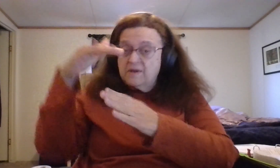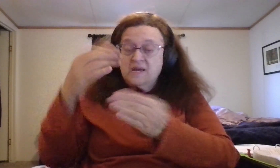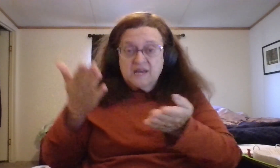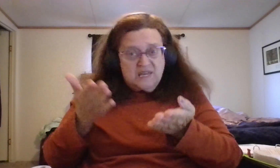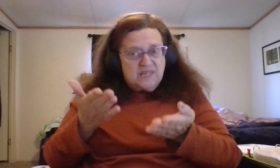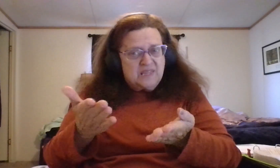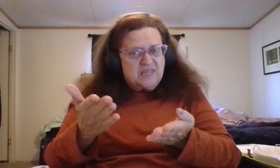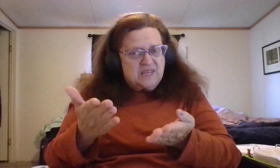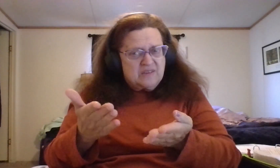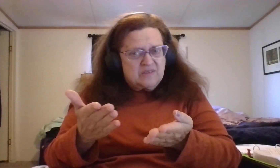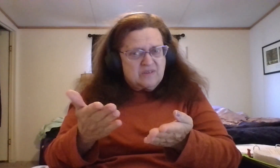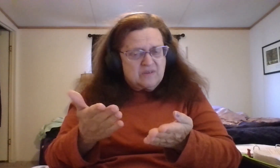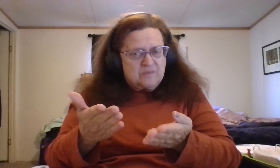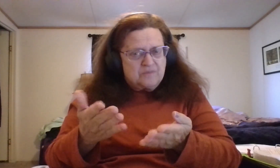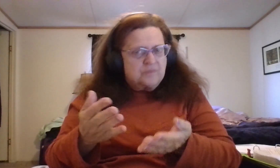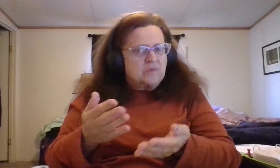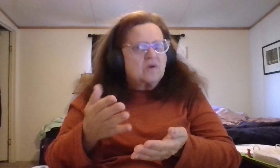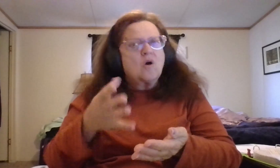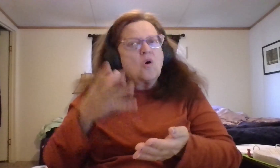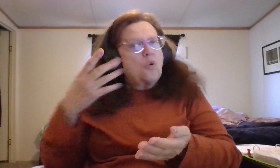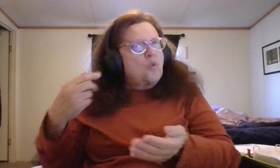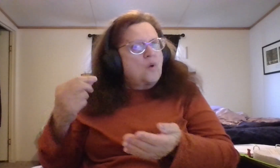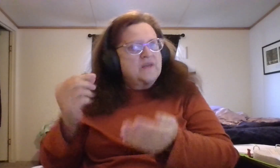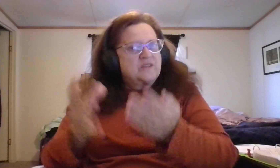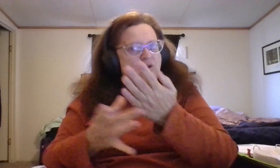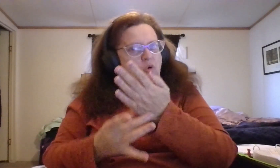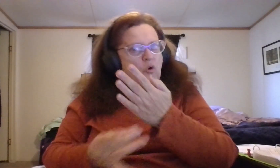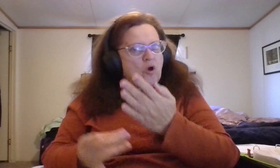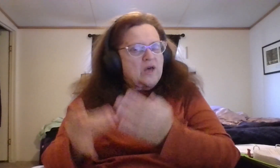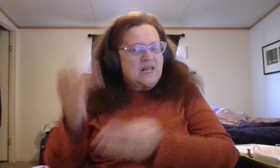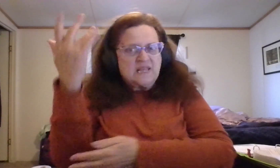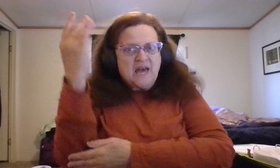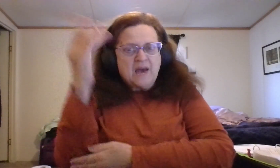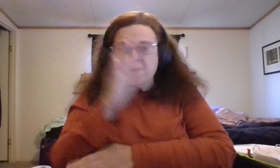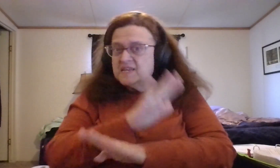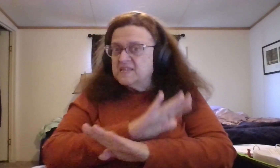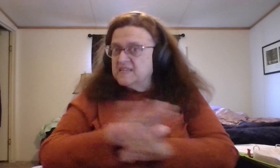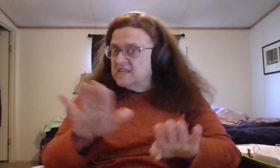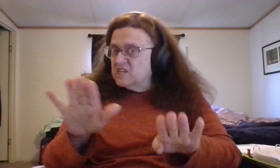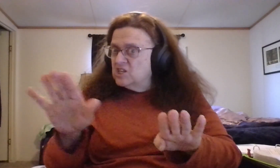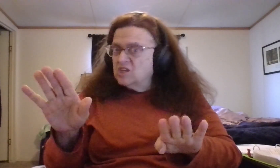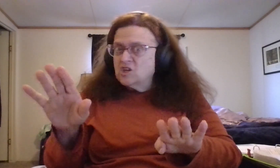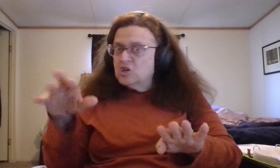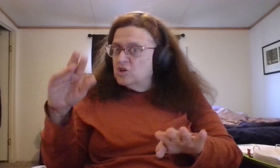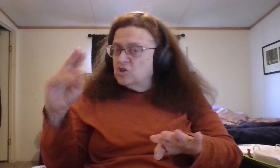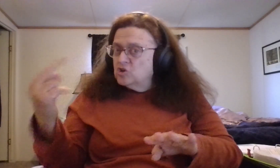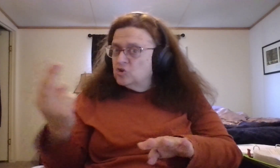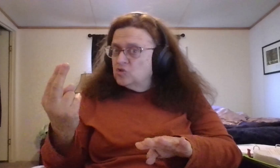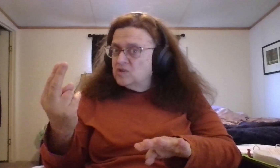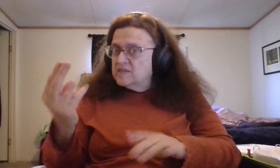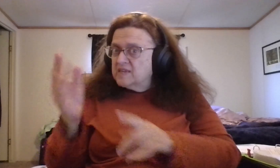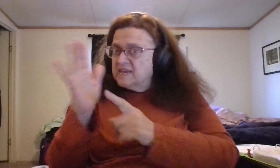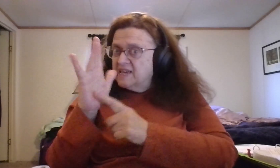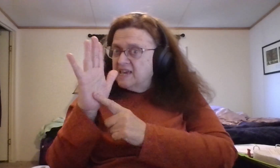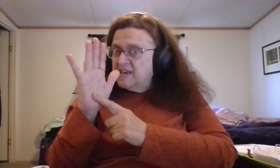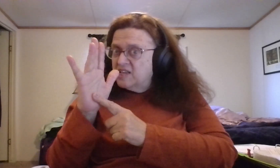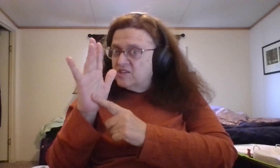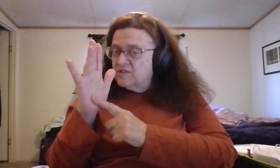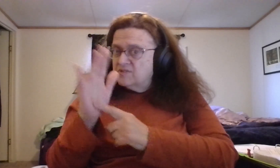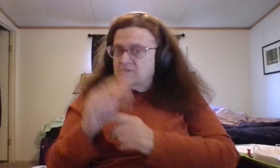an oil lamp, and it did not use candles. Each of the